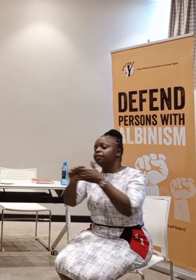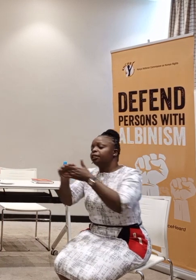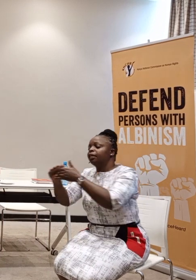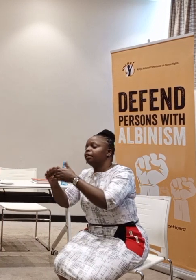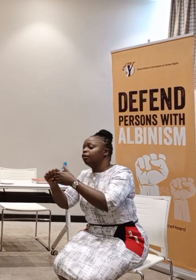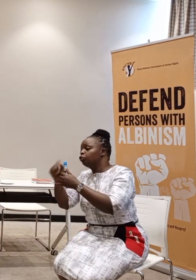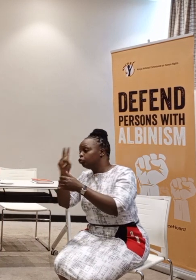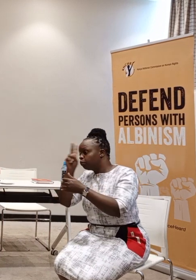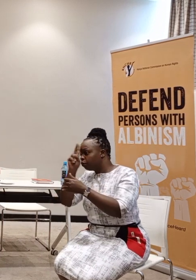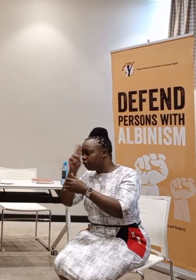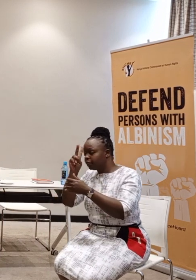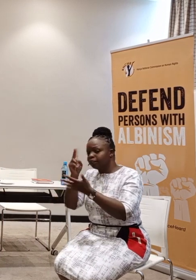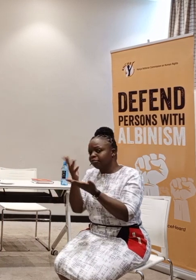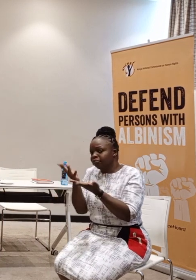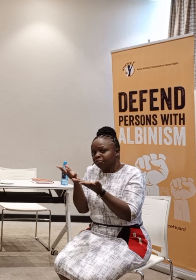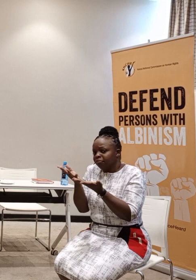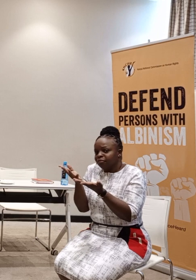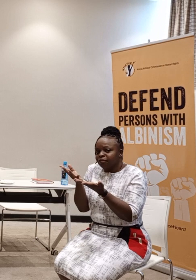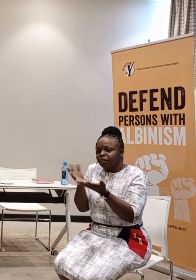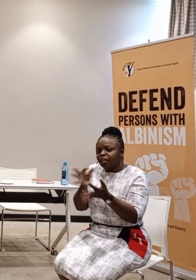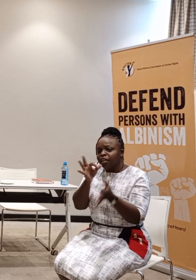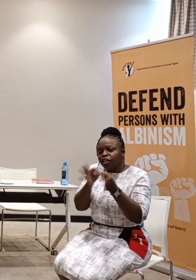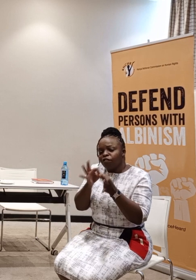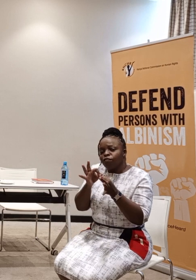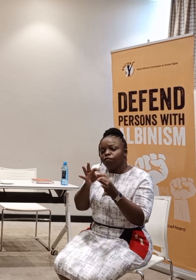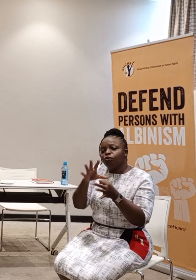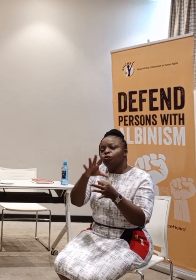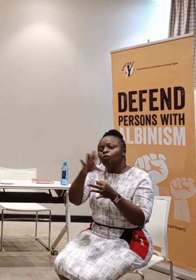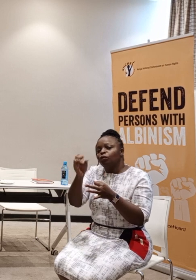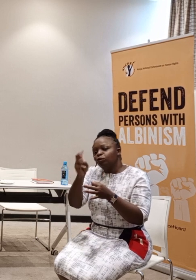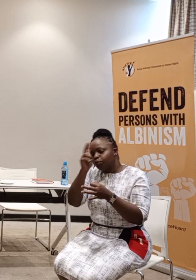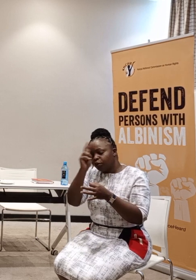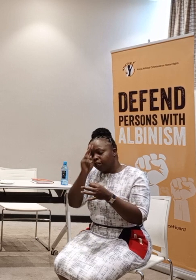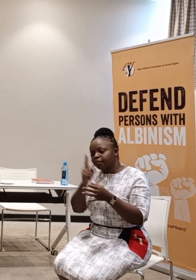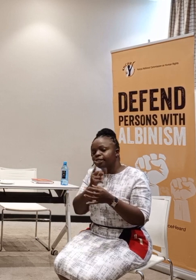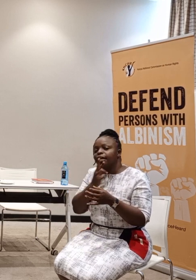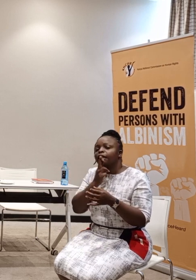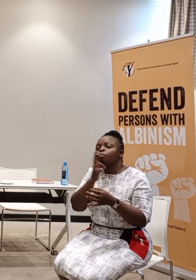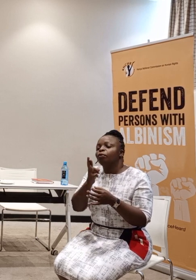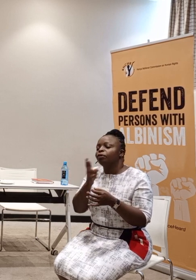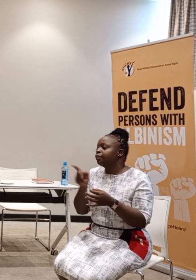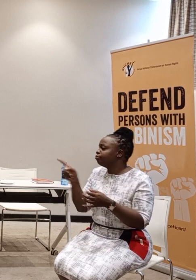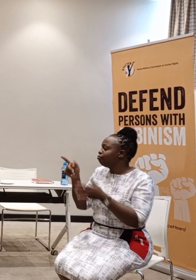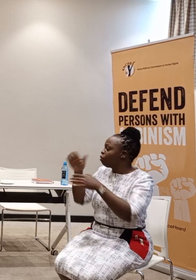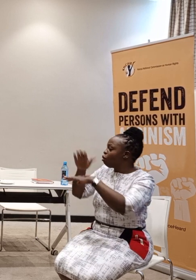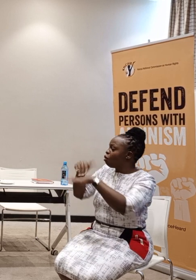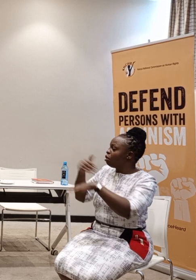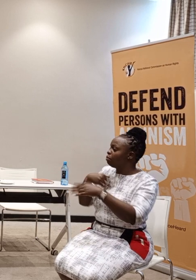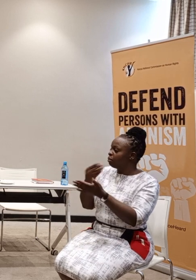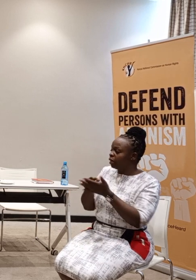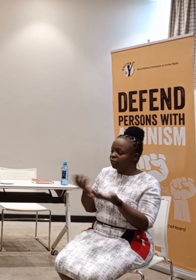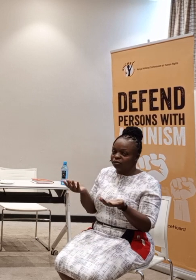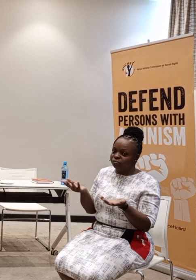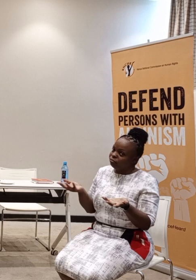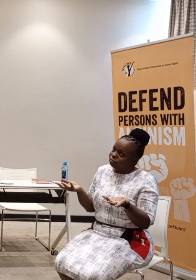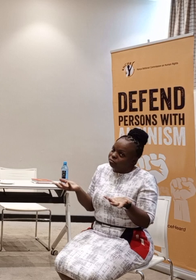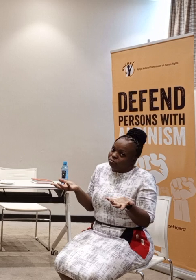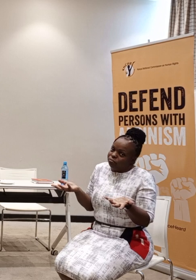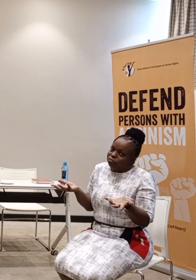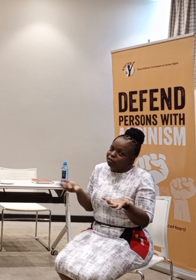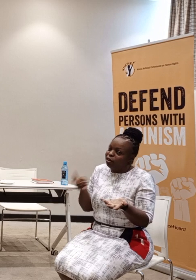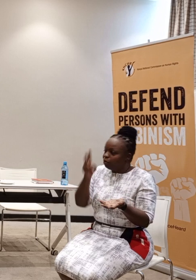kwa kumuita pesa? Do you have anyone who has ever reported? Nani? Hakuna? Kuna mtu